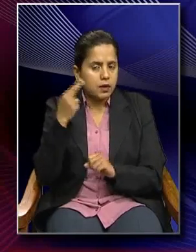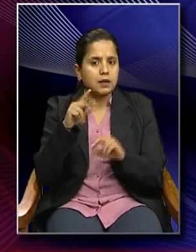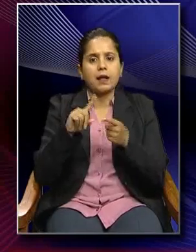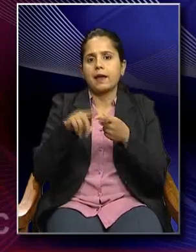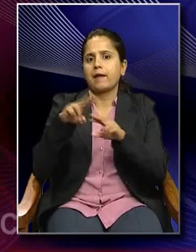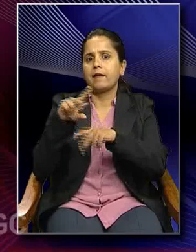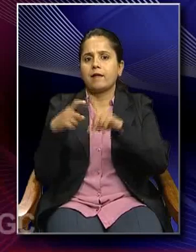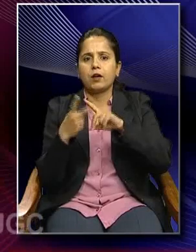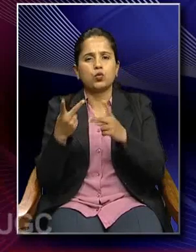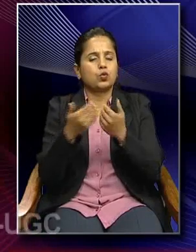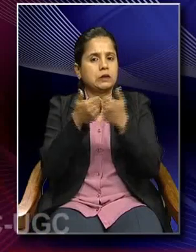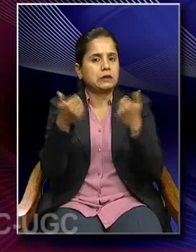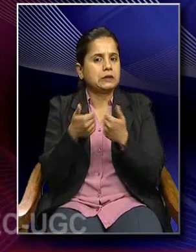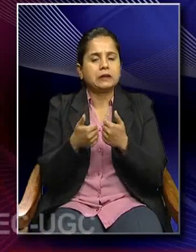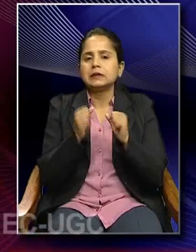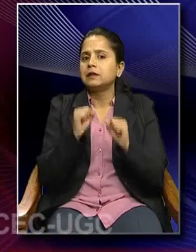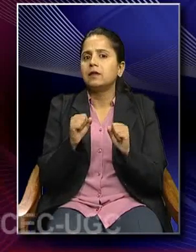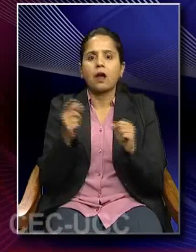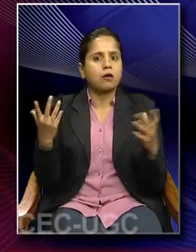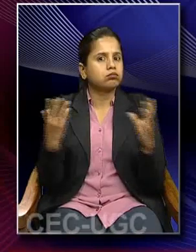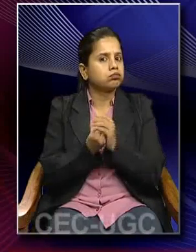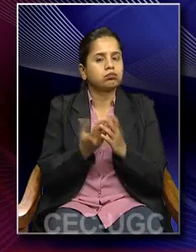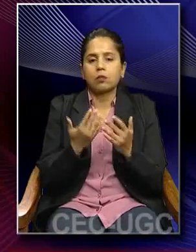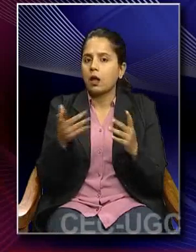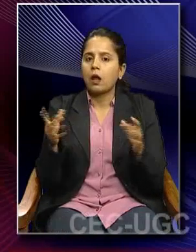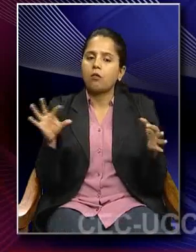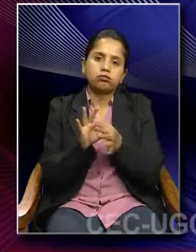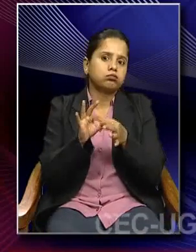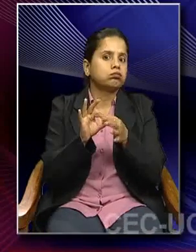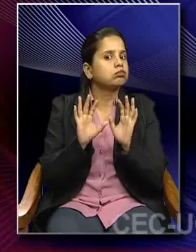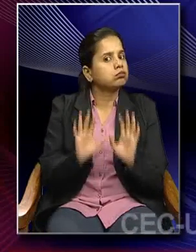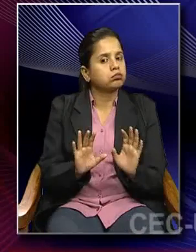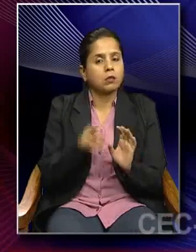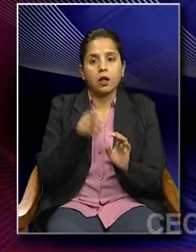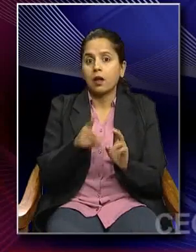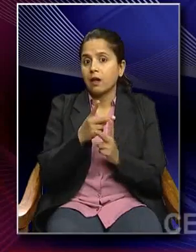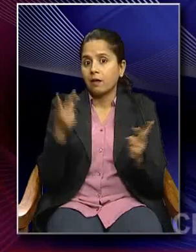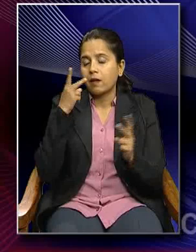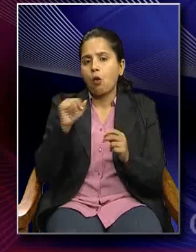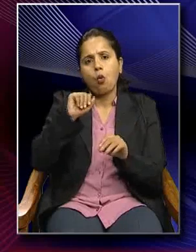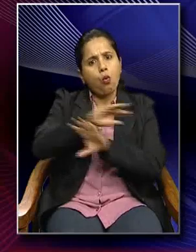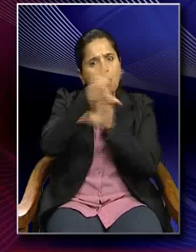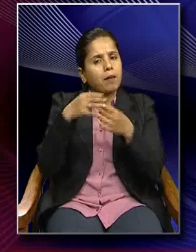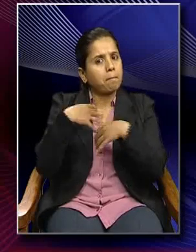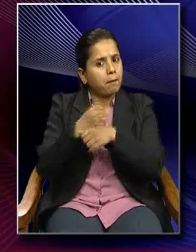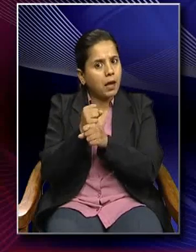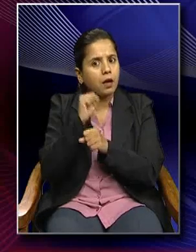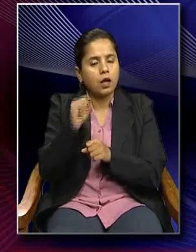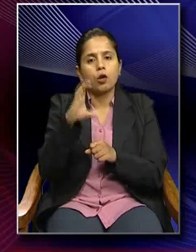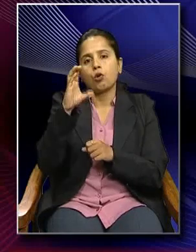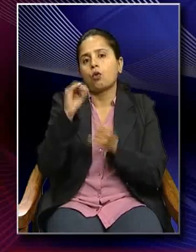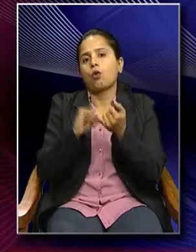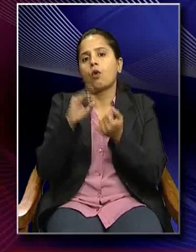two inseparable components and stand for all sort of creations in the